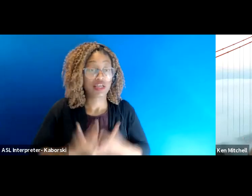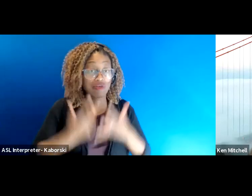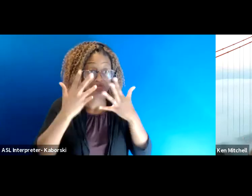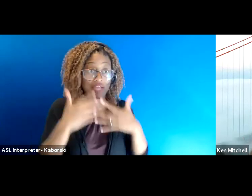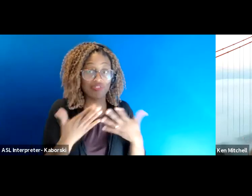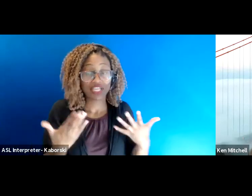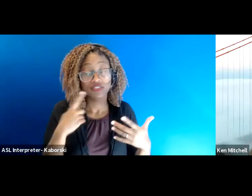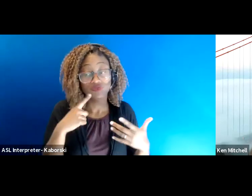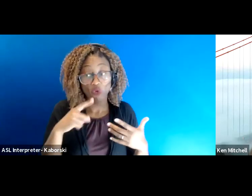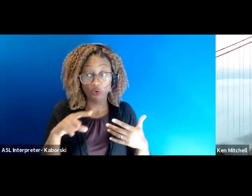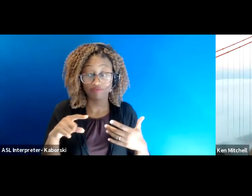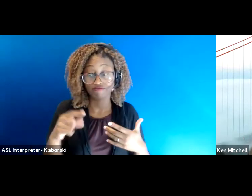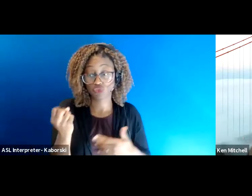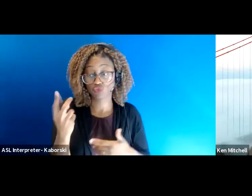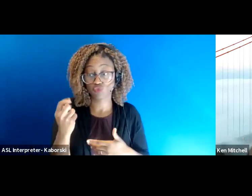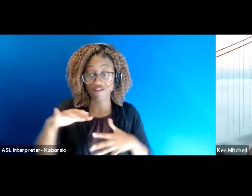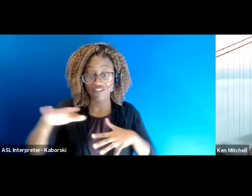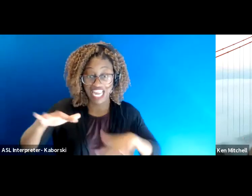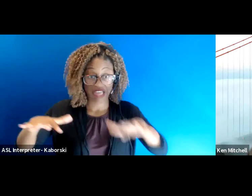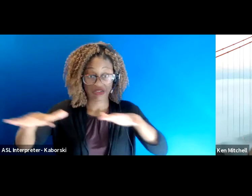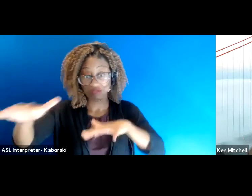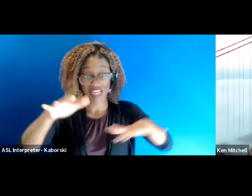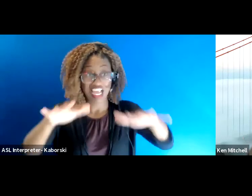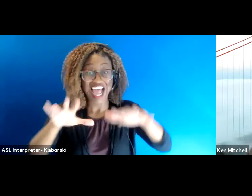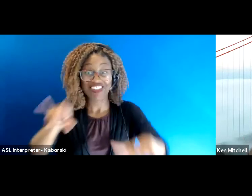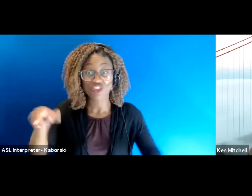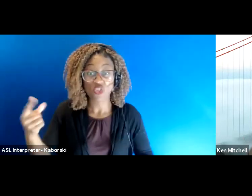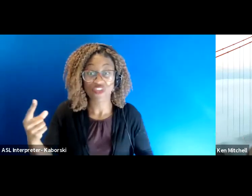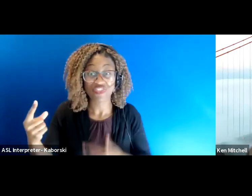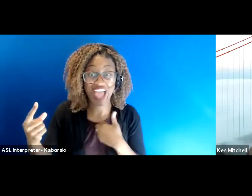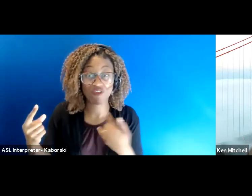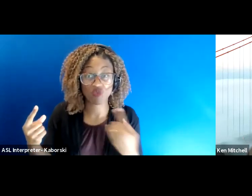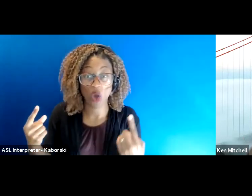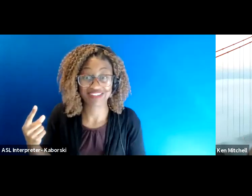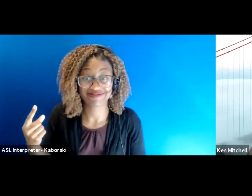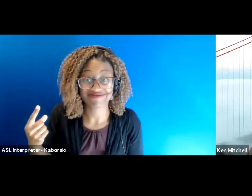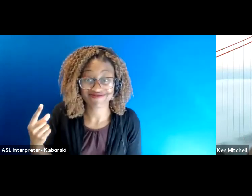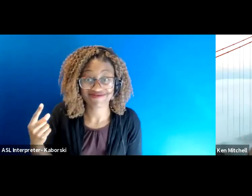12 counties. That's the only county that had one.